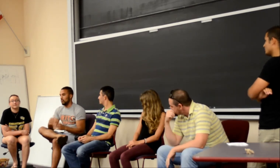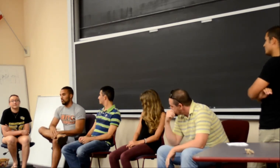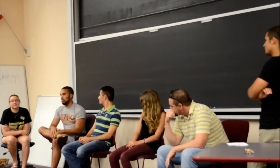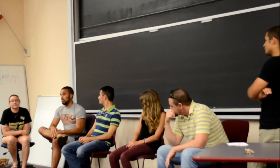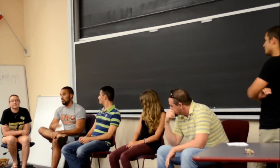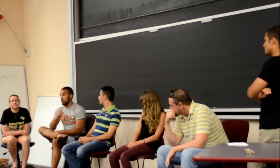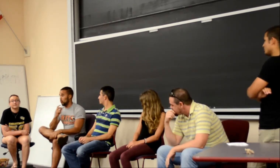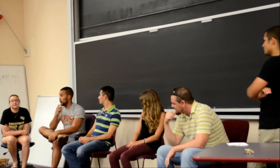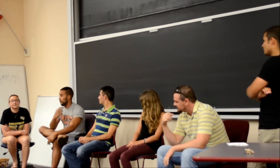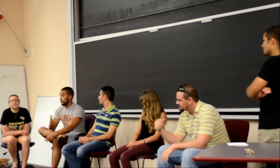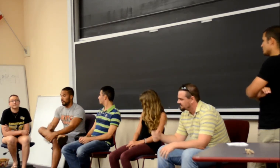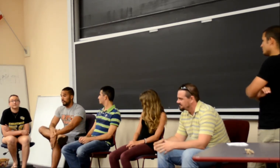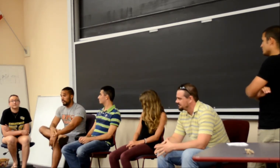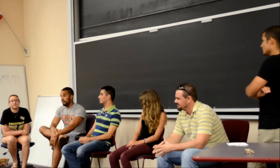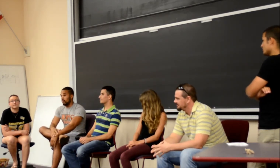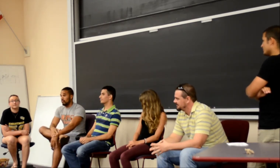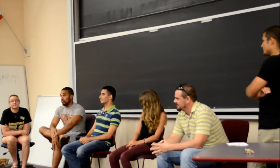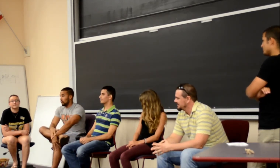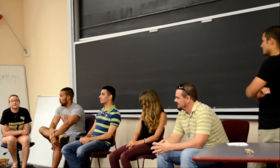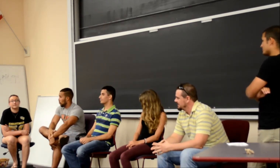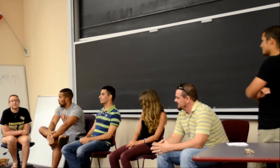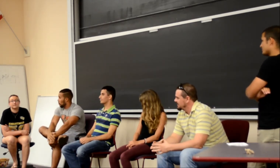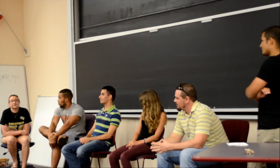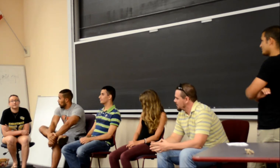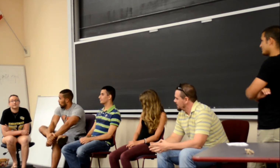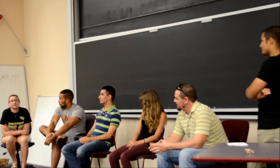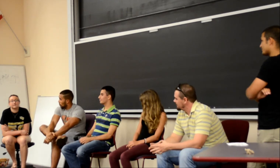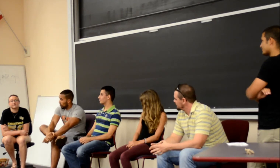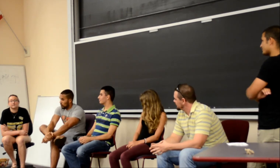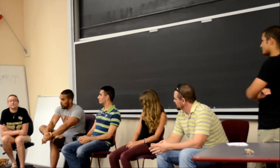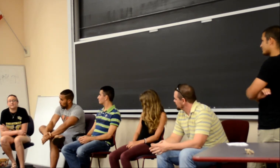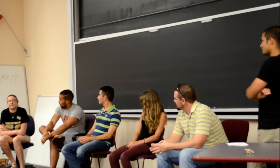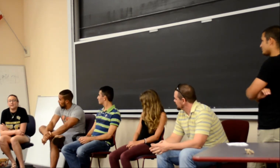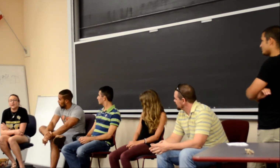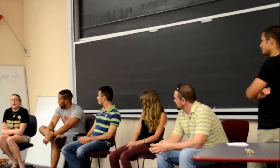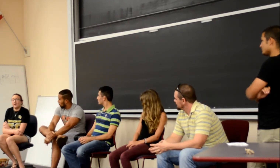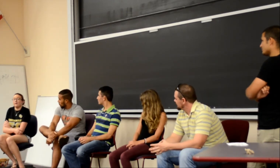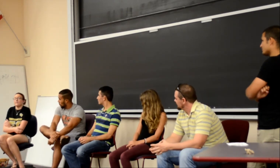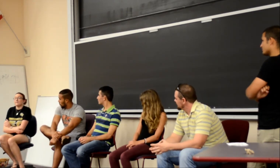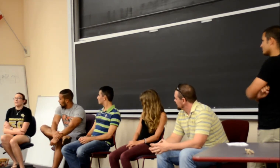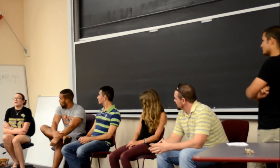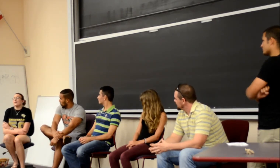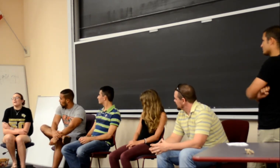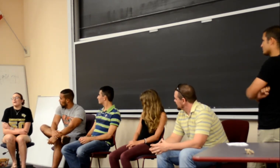services, I had for all my classes and for college.